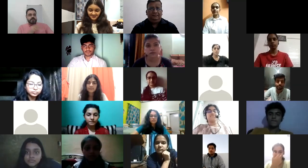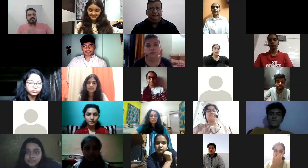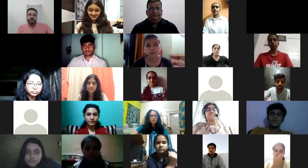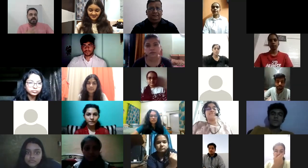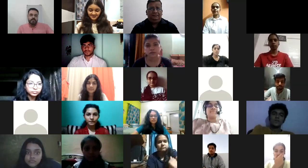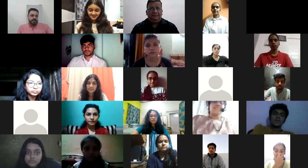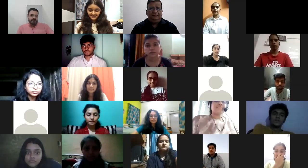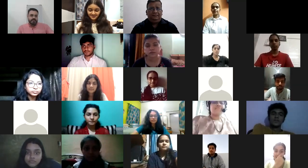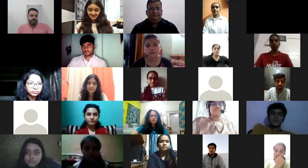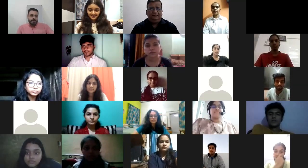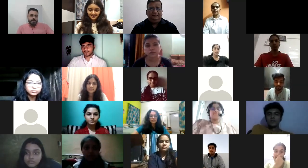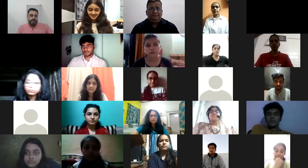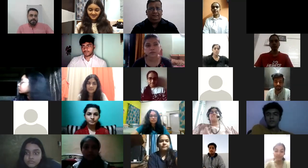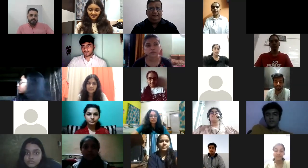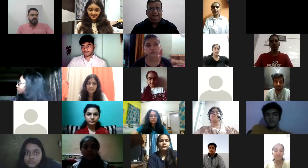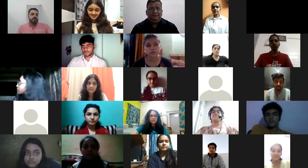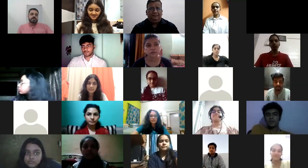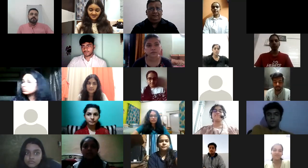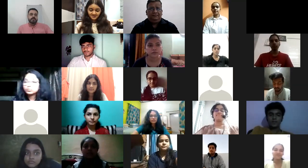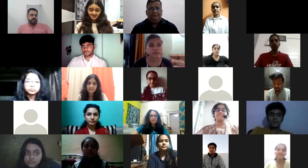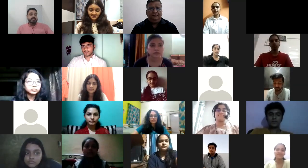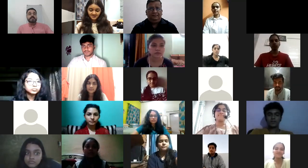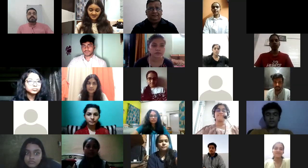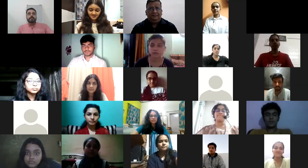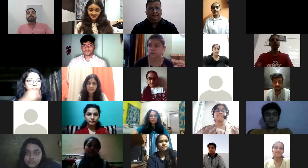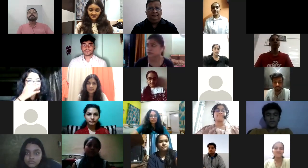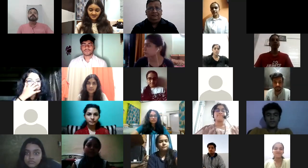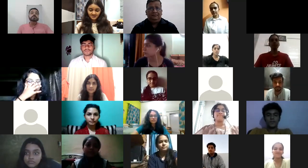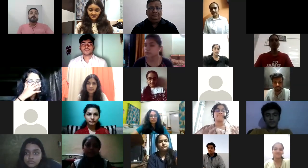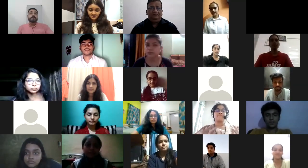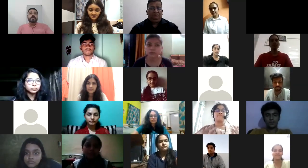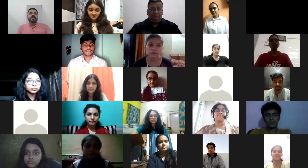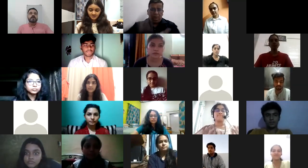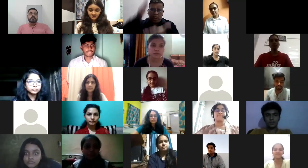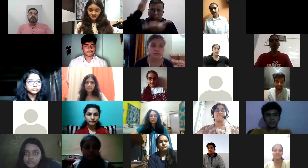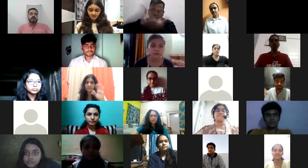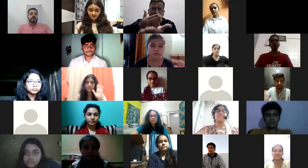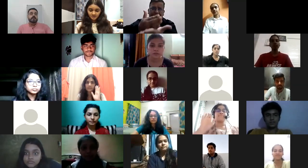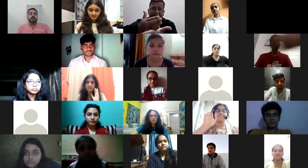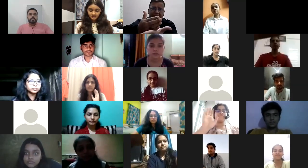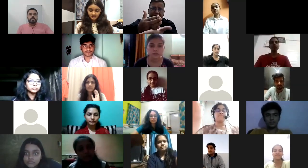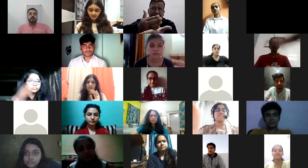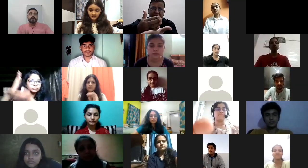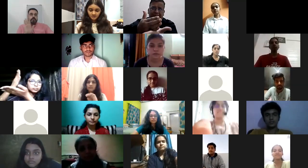is purely contextual. Because if I say stop, or